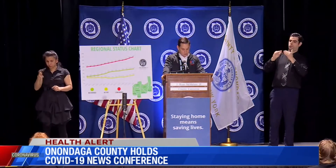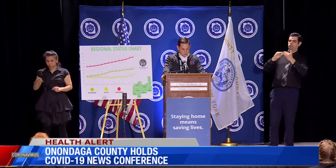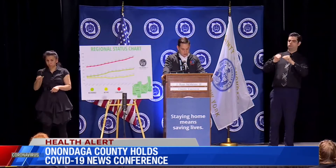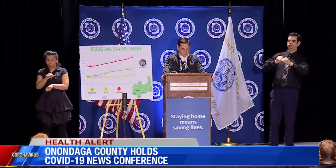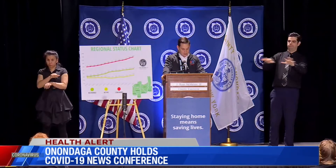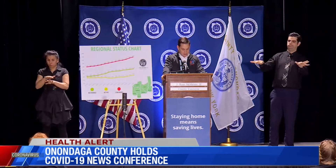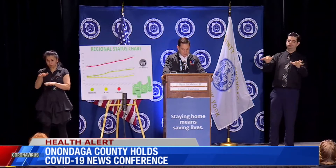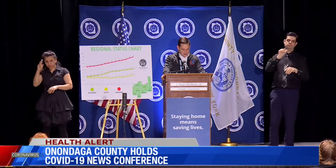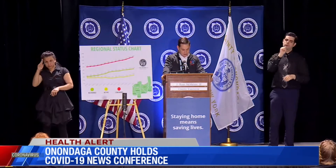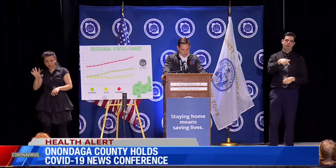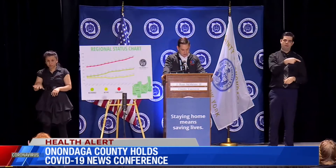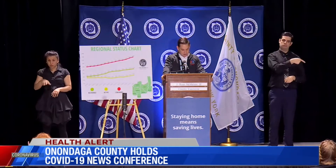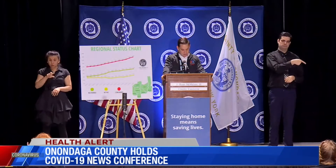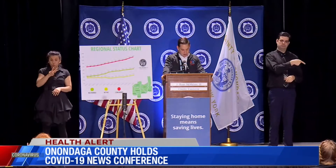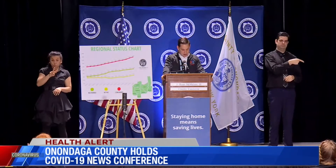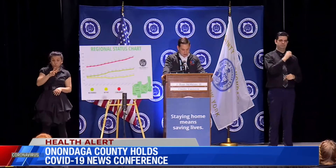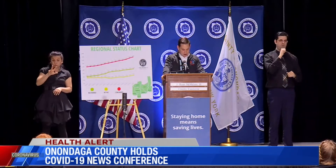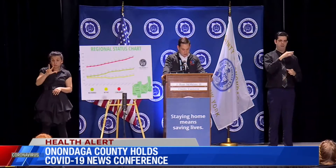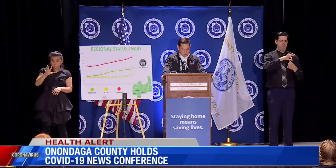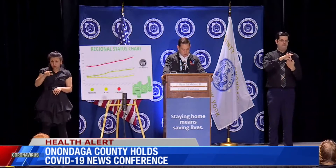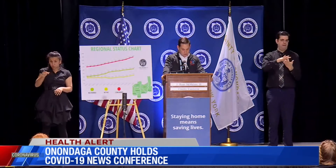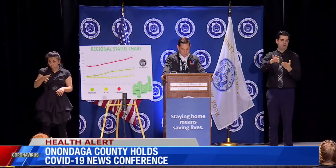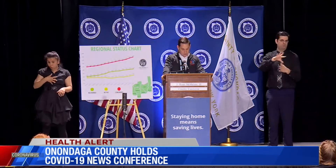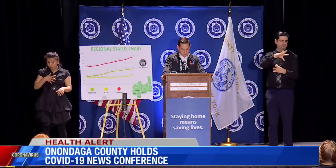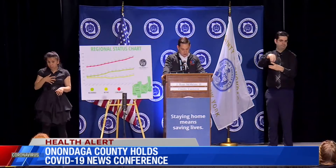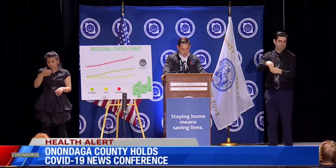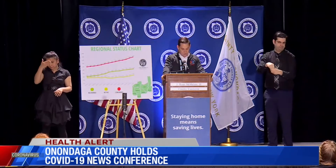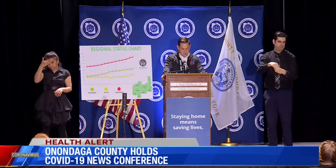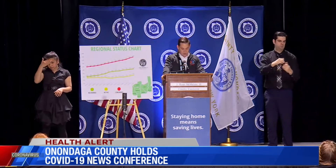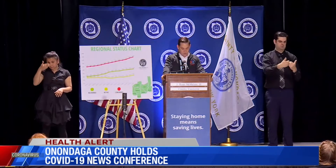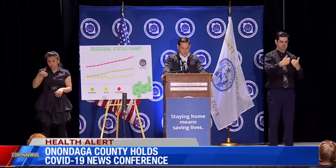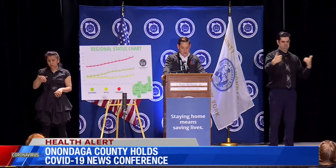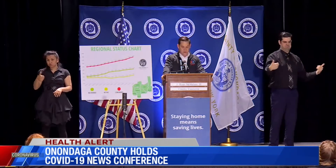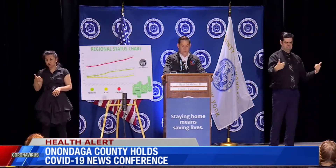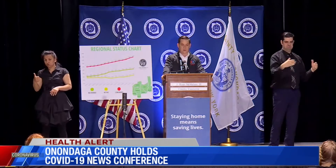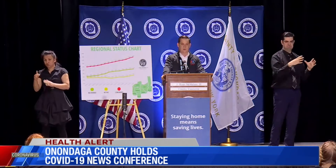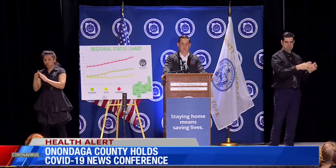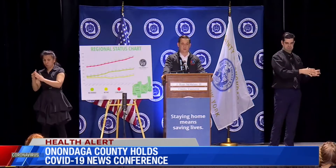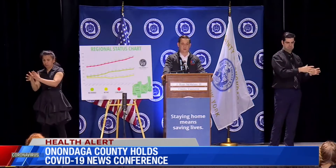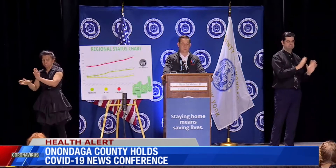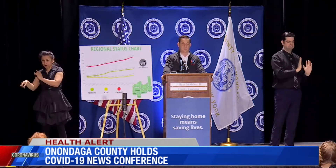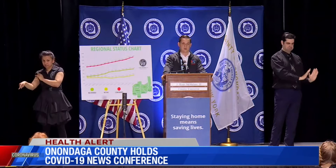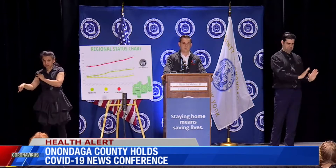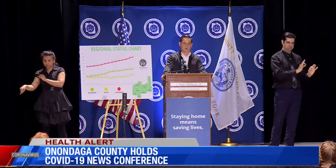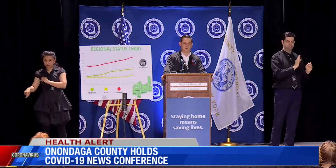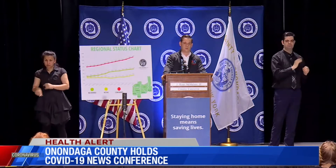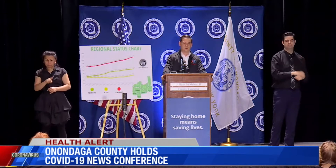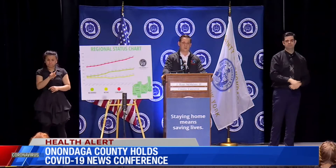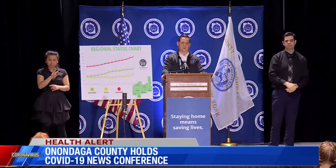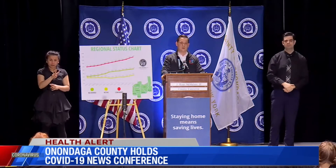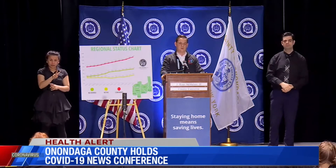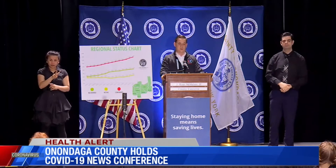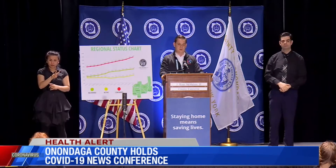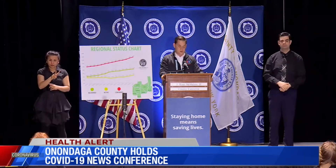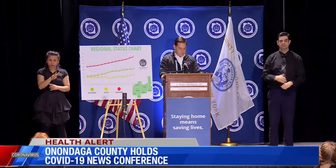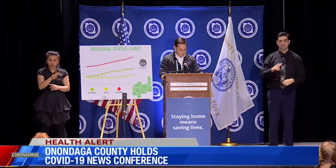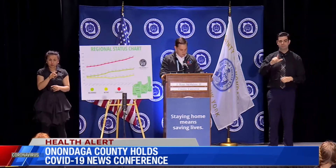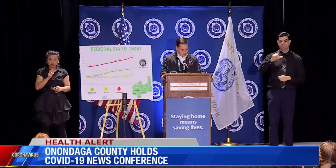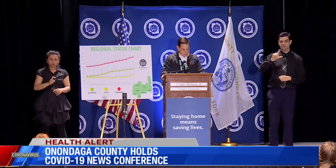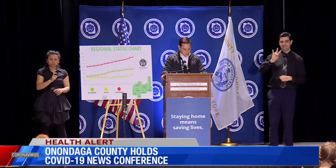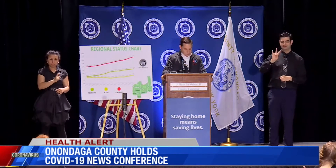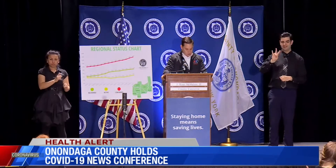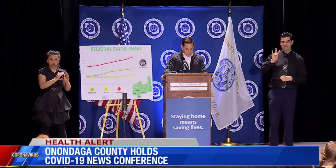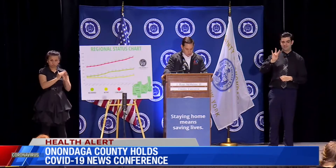27 household contacts, 10 out of the 27 are affiliated with senior living facilities, nursing homes, and assisted living